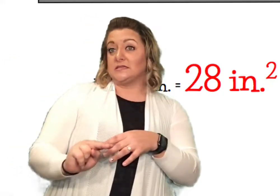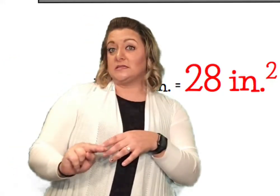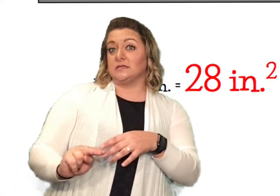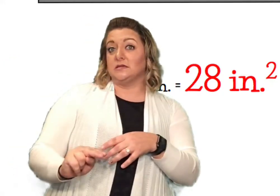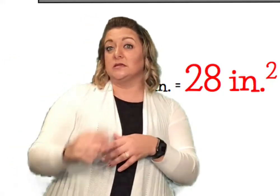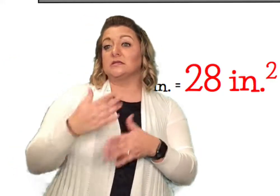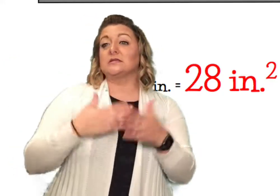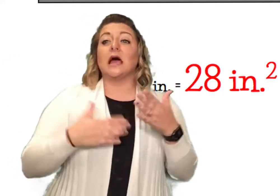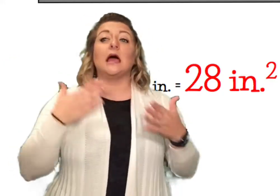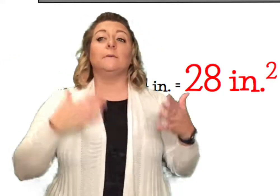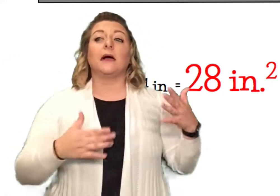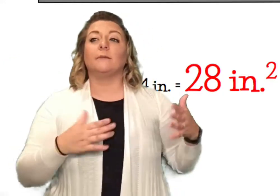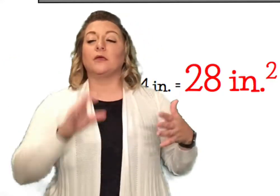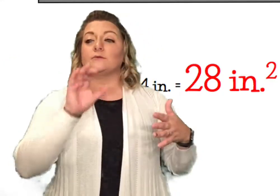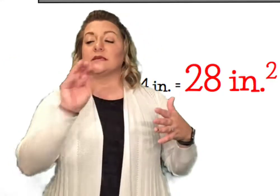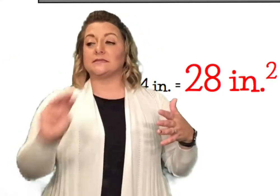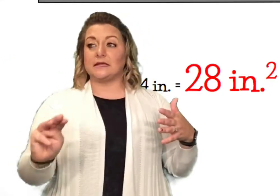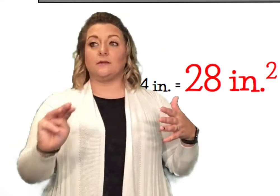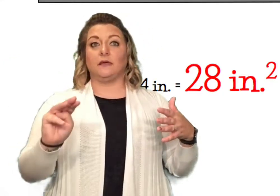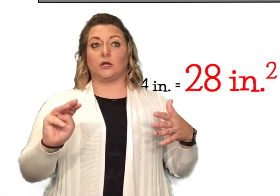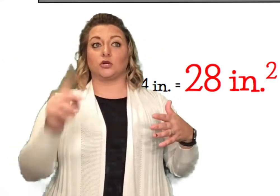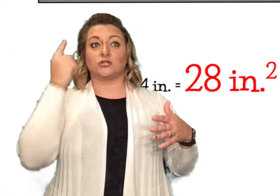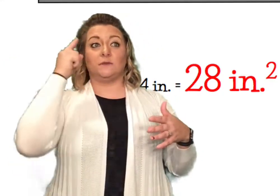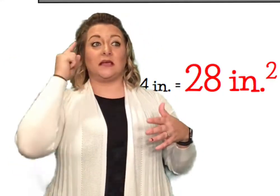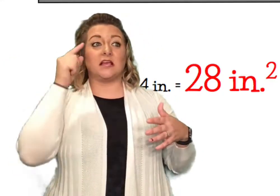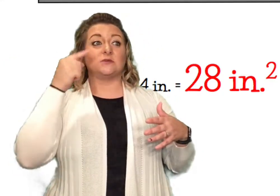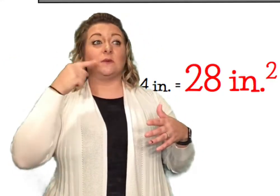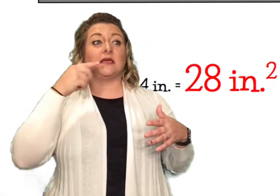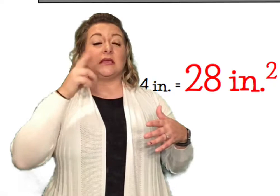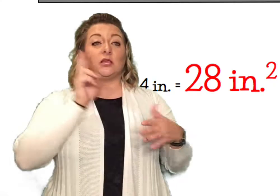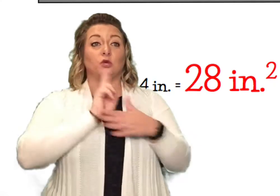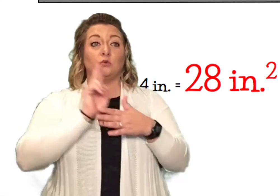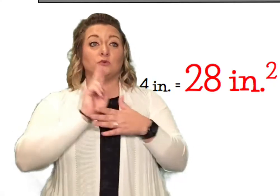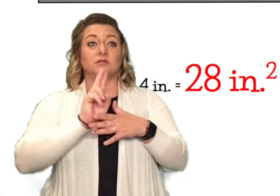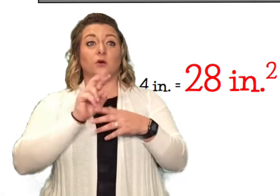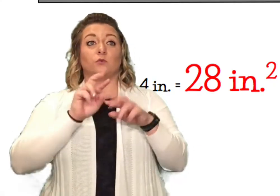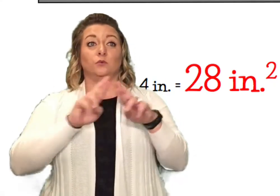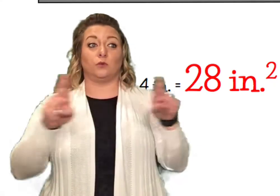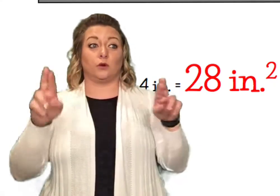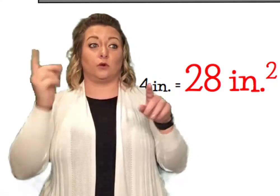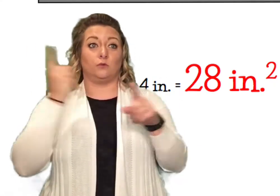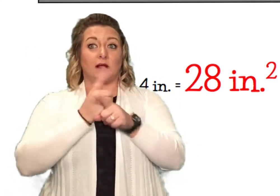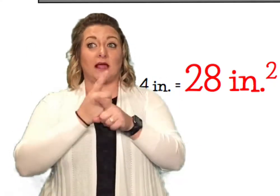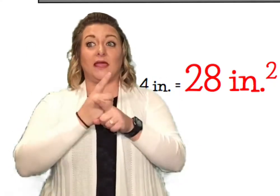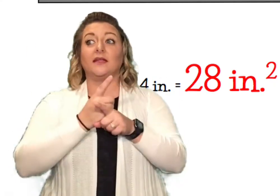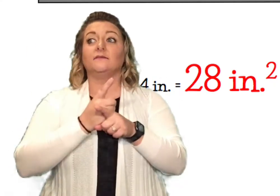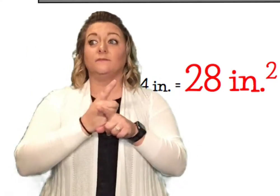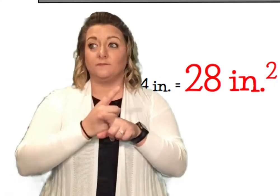inches. Some might be using centimeters because we used a ruler, right?